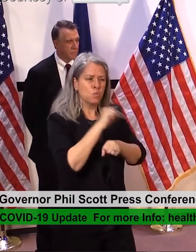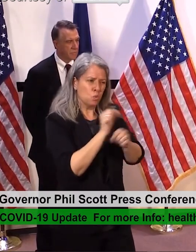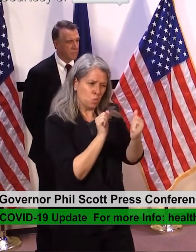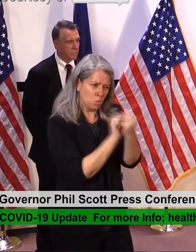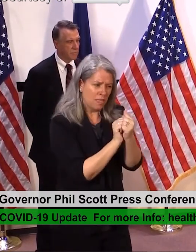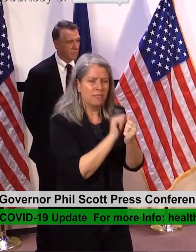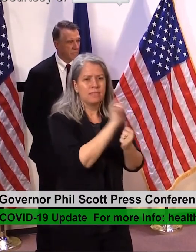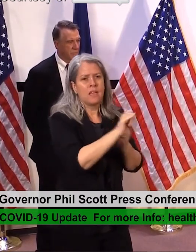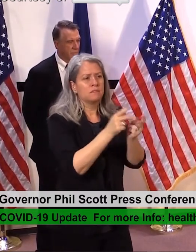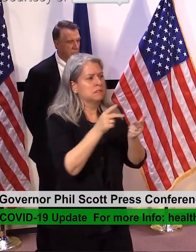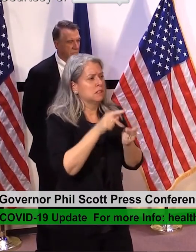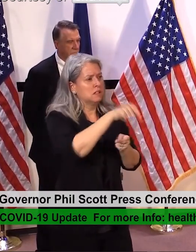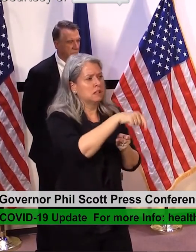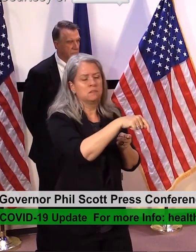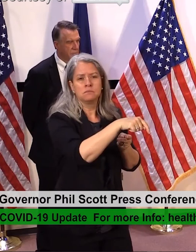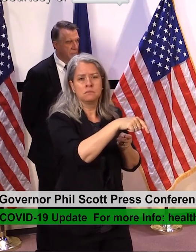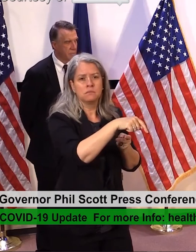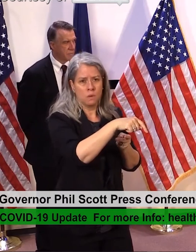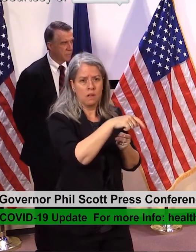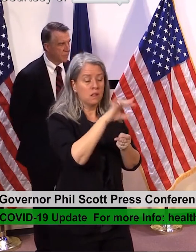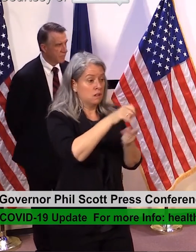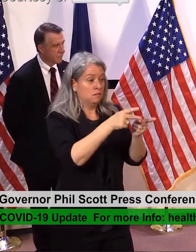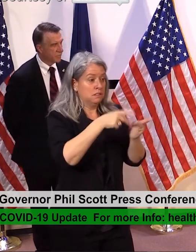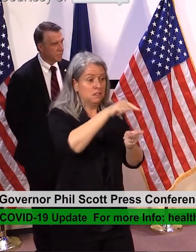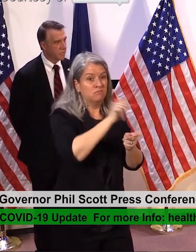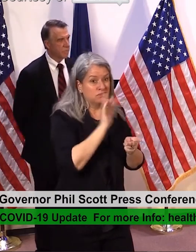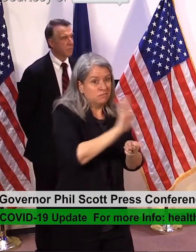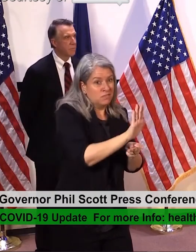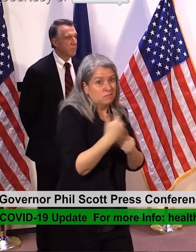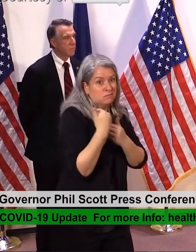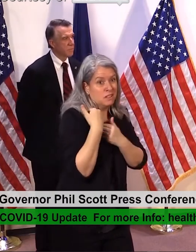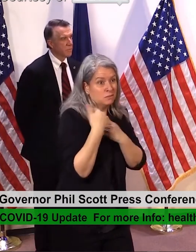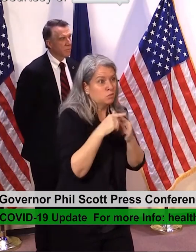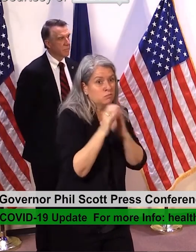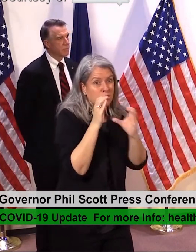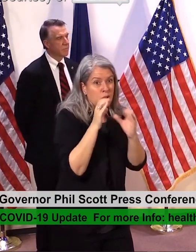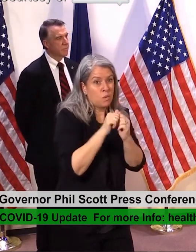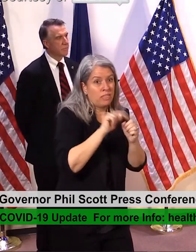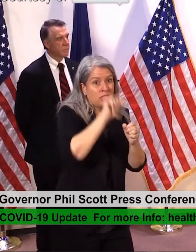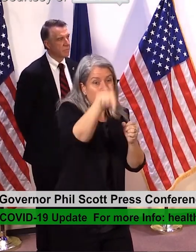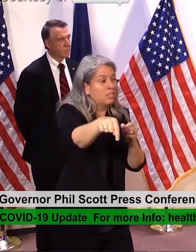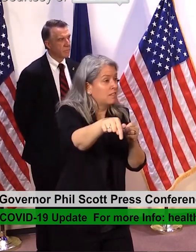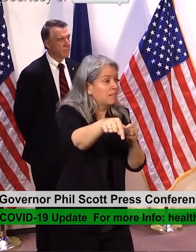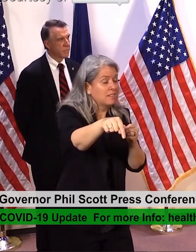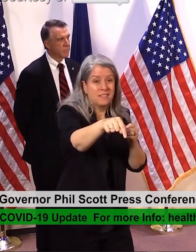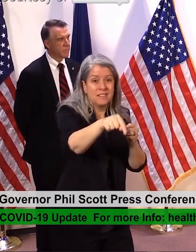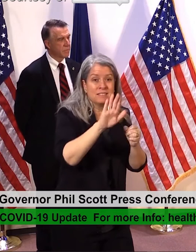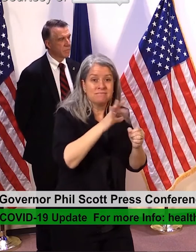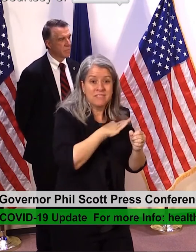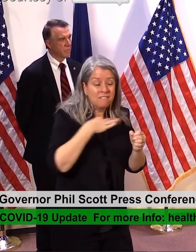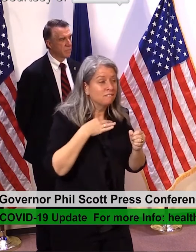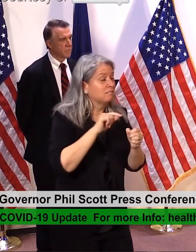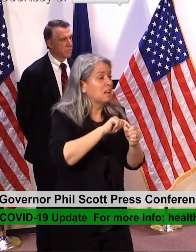facility. And the facility has the responsibility quite often to communicate with their